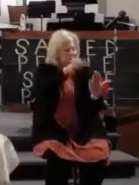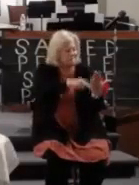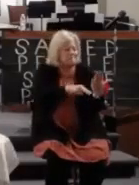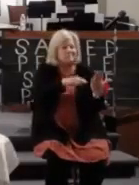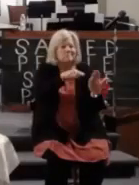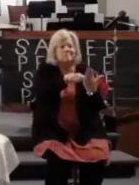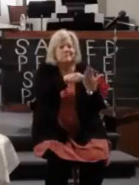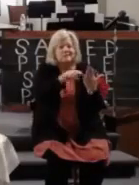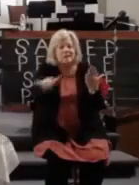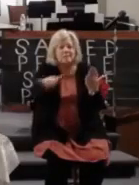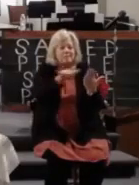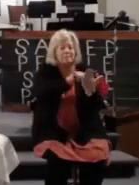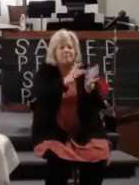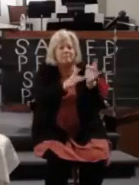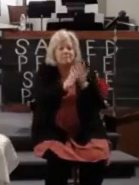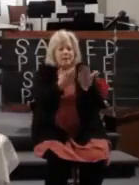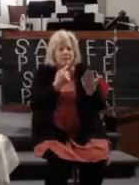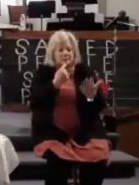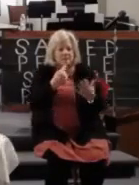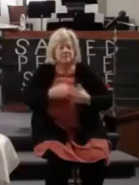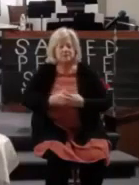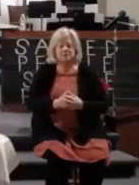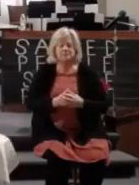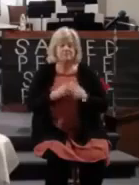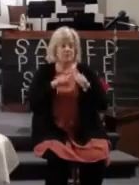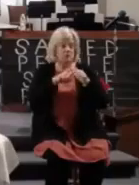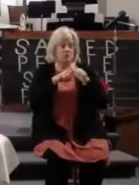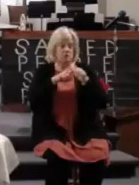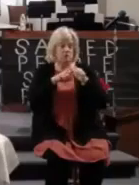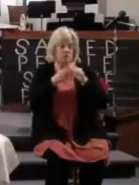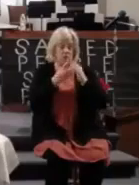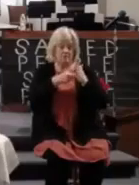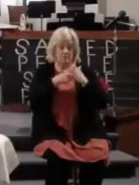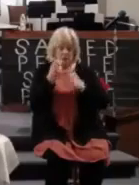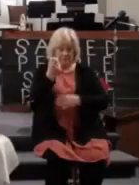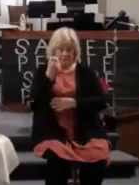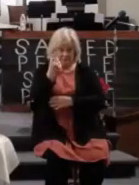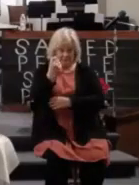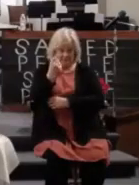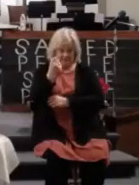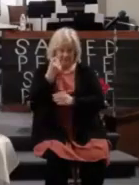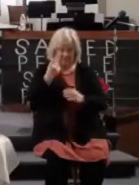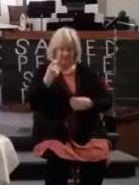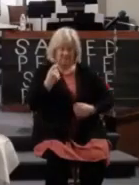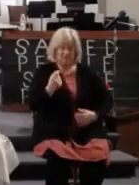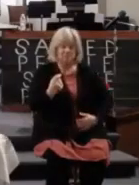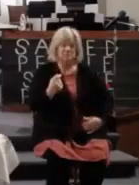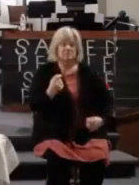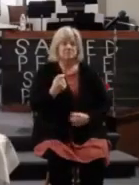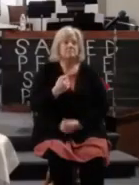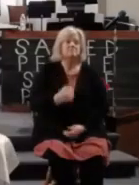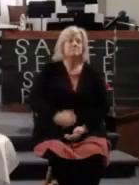word. Let's start with verse 11 from your reading in 1 John.